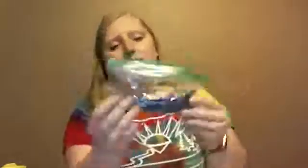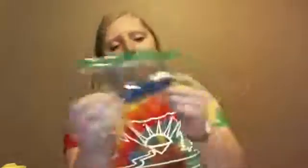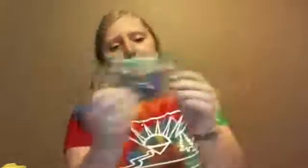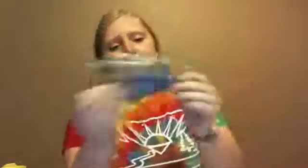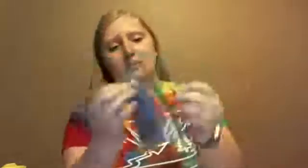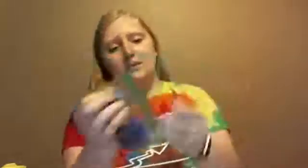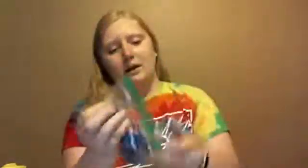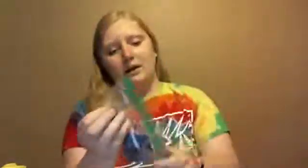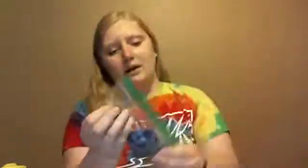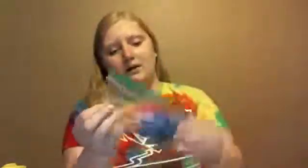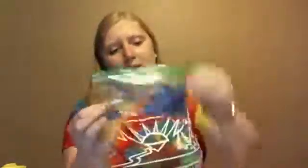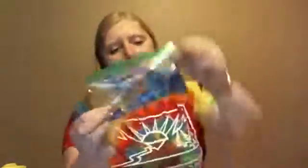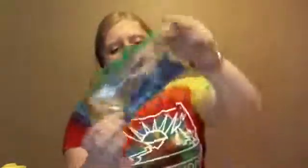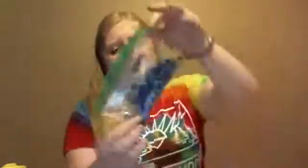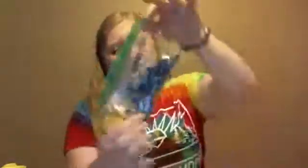these as a noise maker as well.